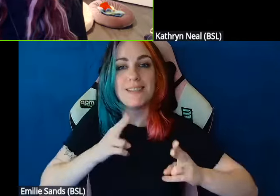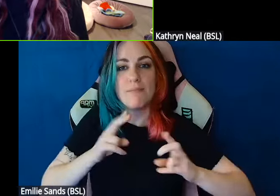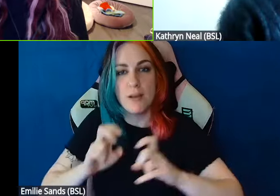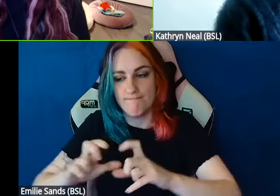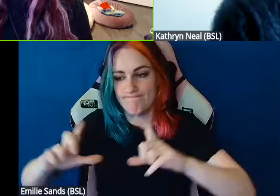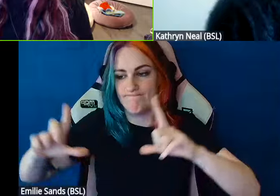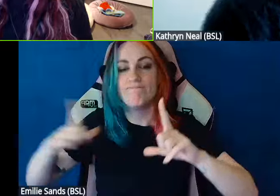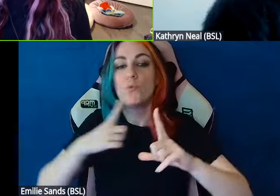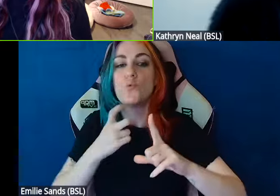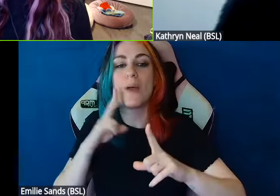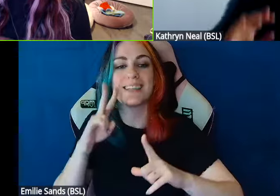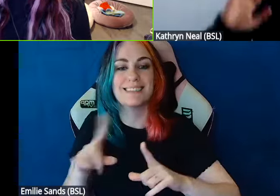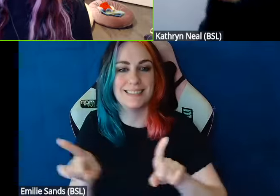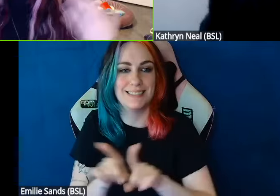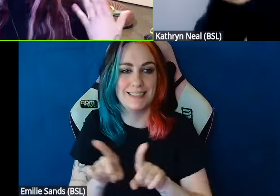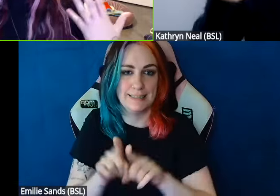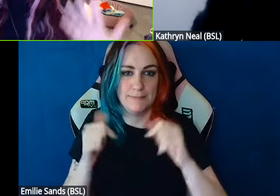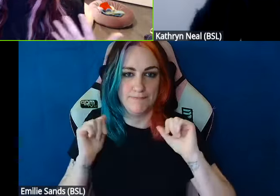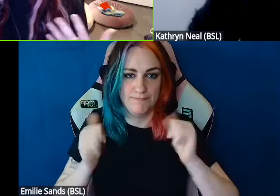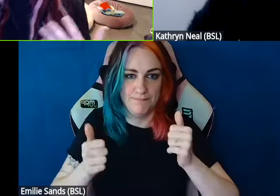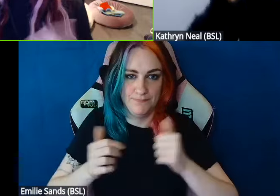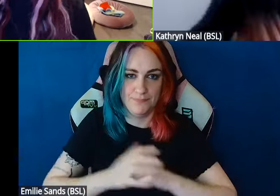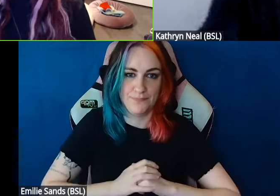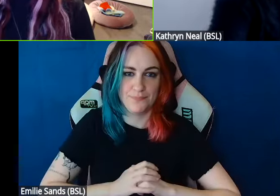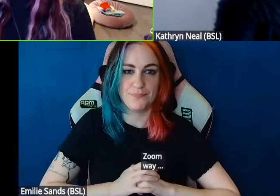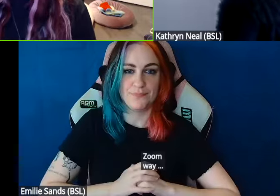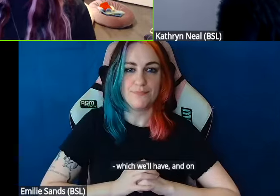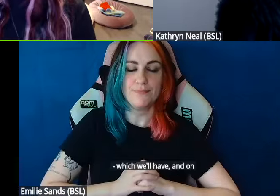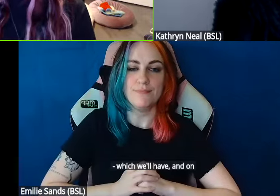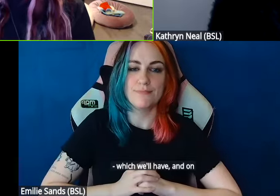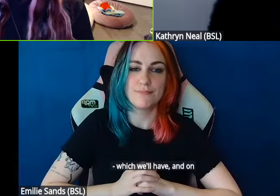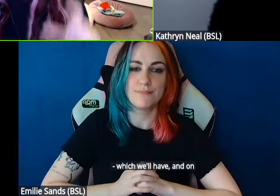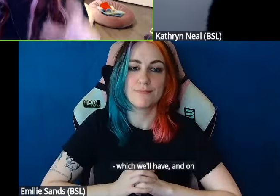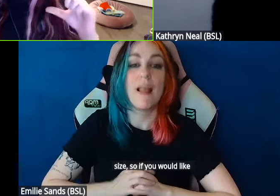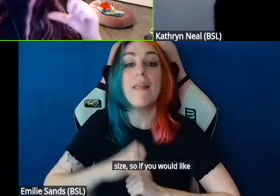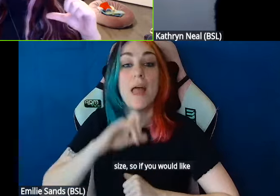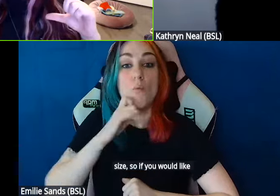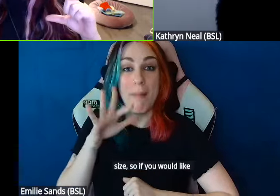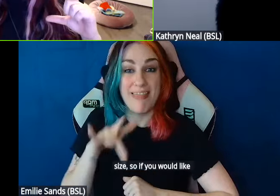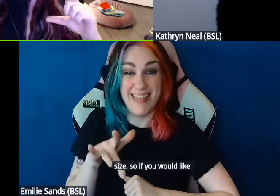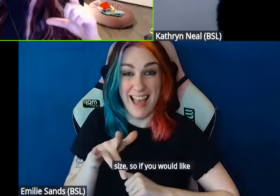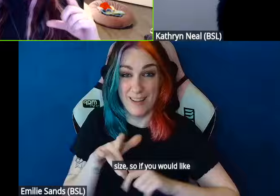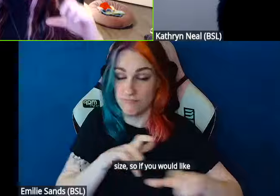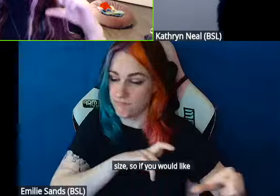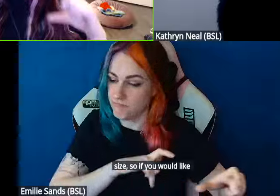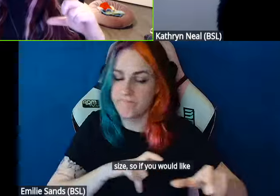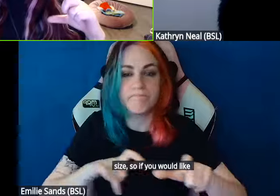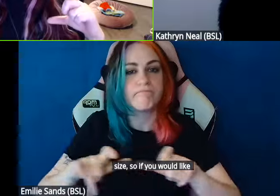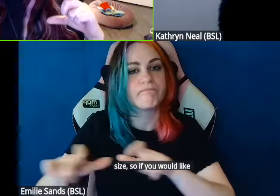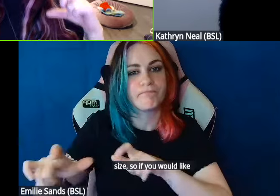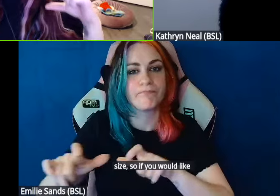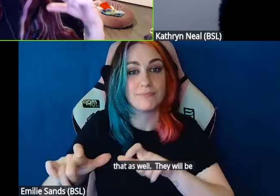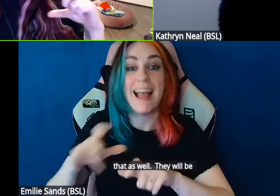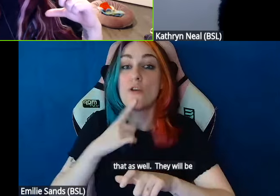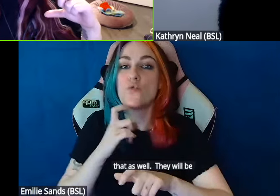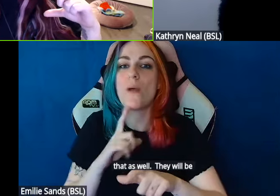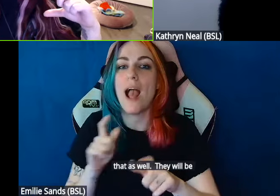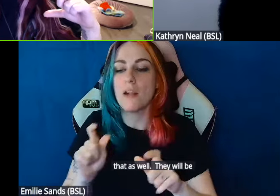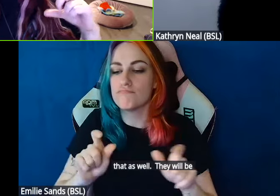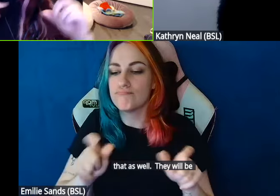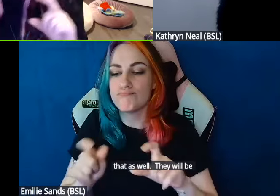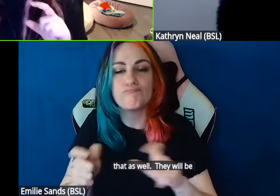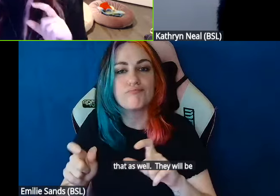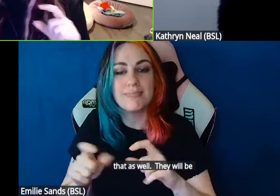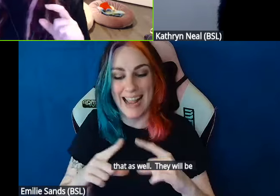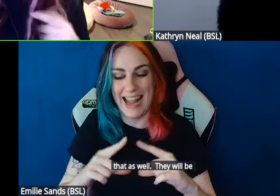to see that as well. They will be there the entire time, and you will also have the ability to customize your caption